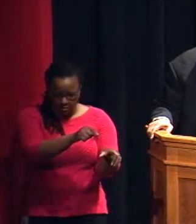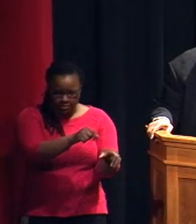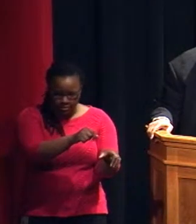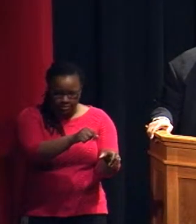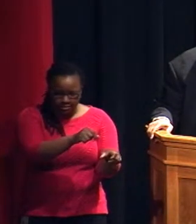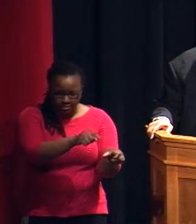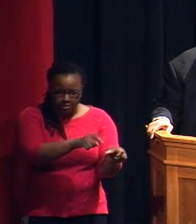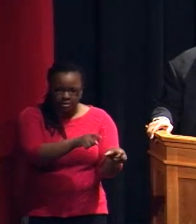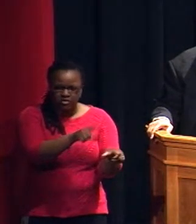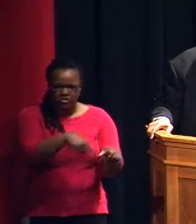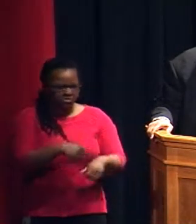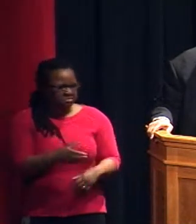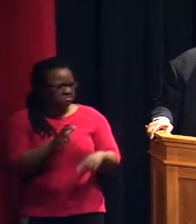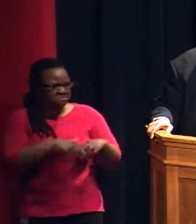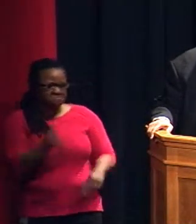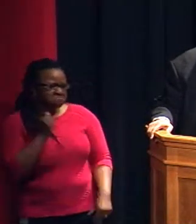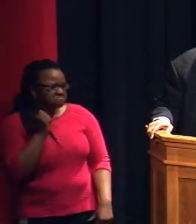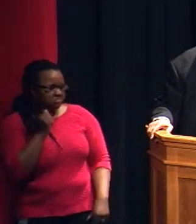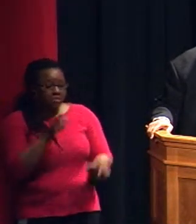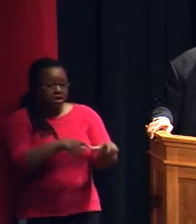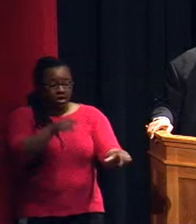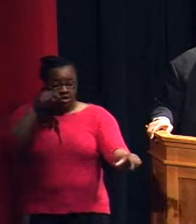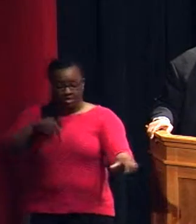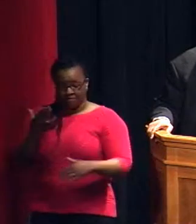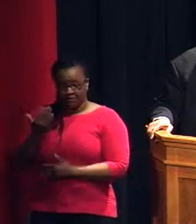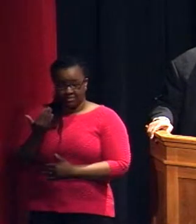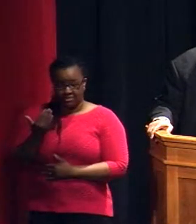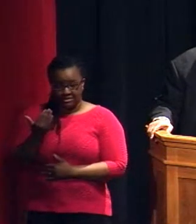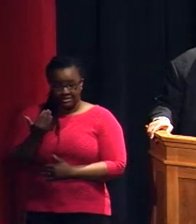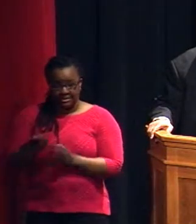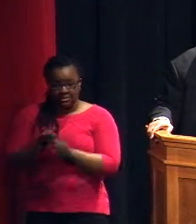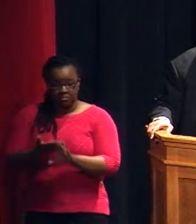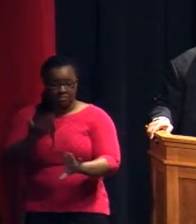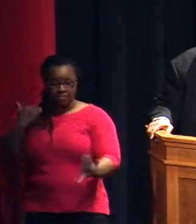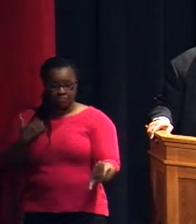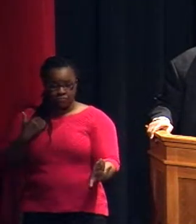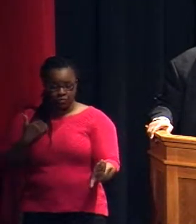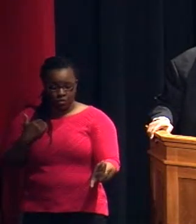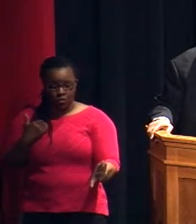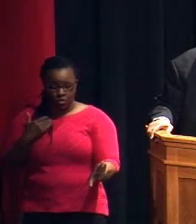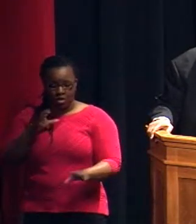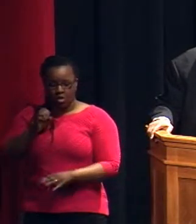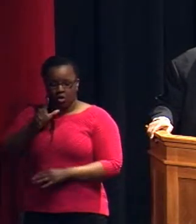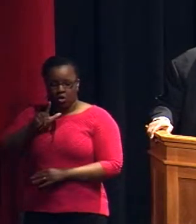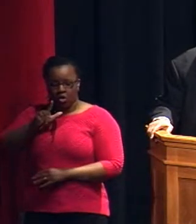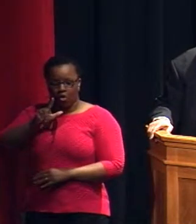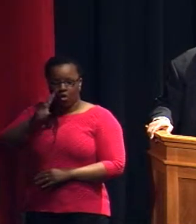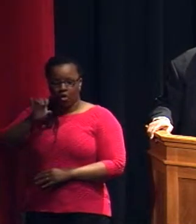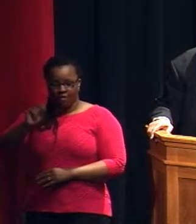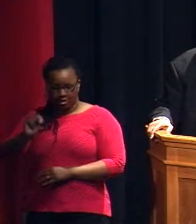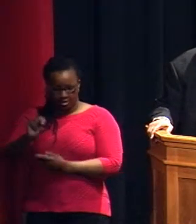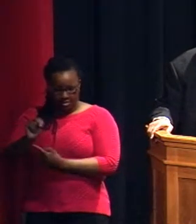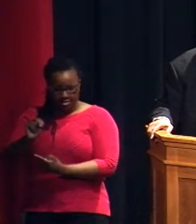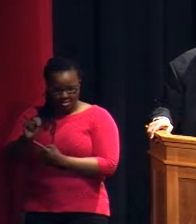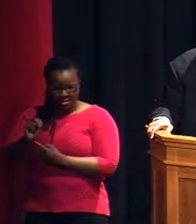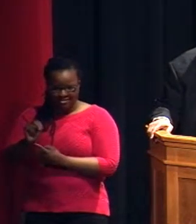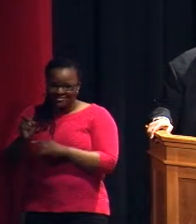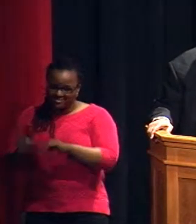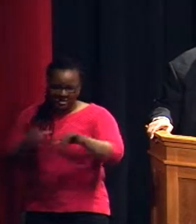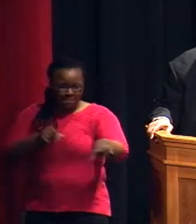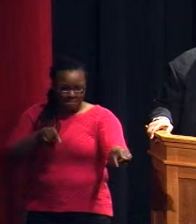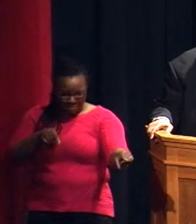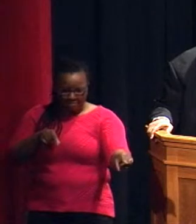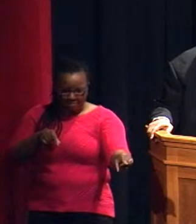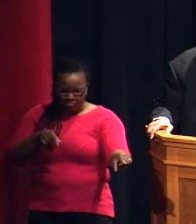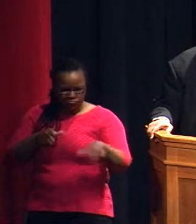name of Claudette Colvin refused to give up her seat on the bus. But the Montgomery Improvement Association felt that as